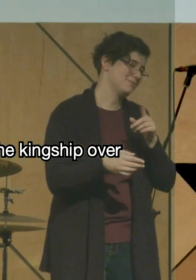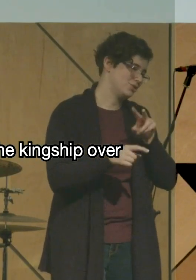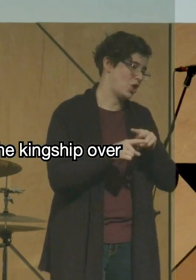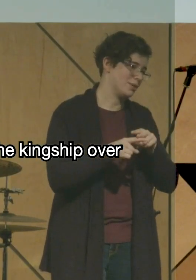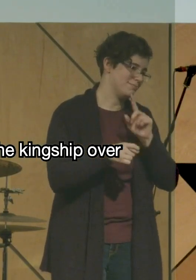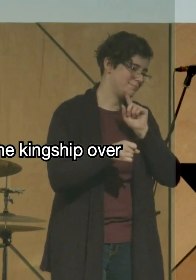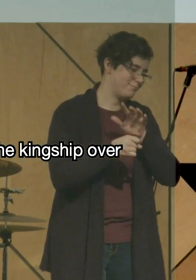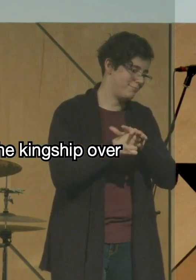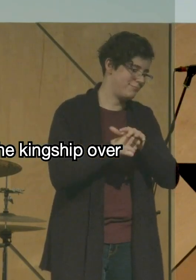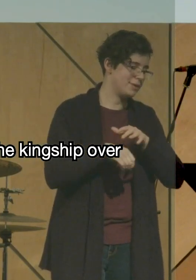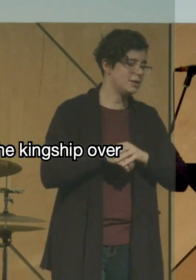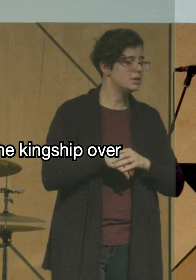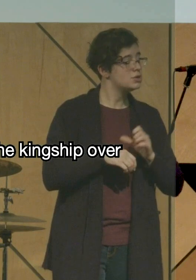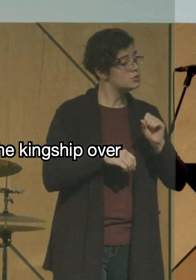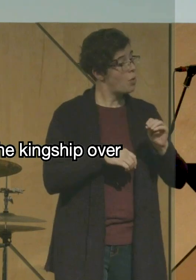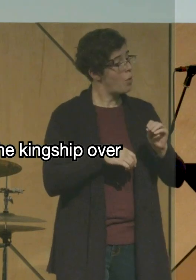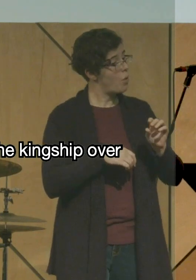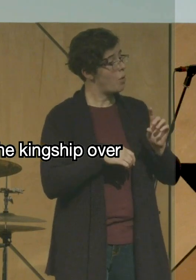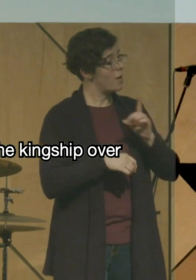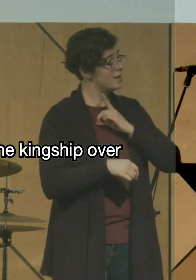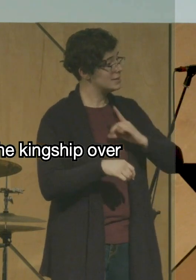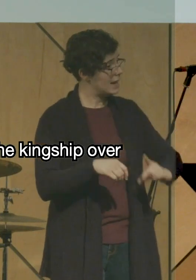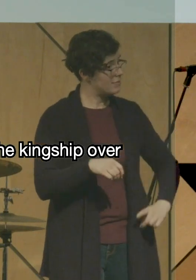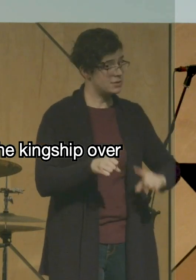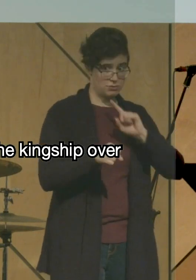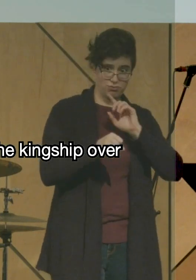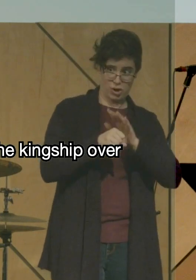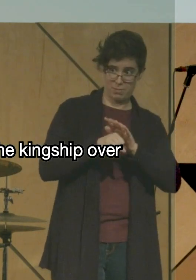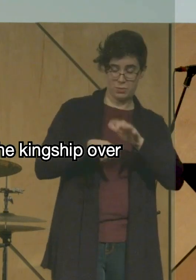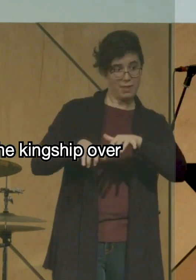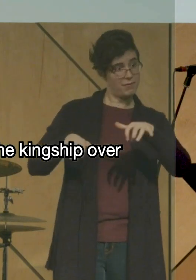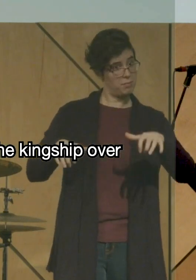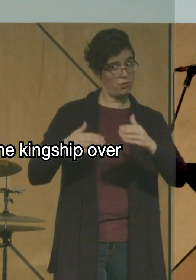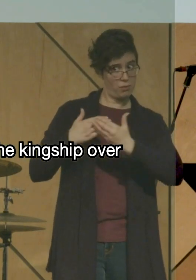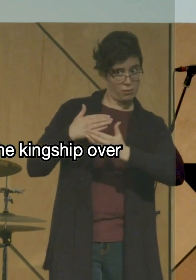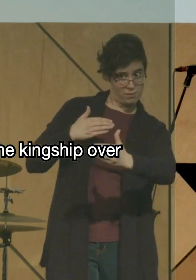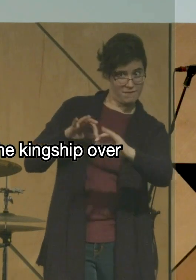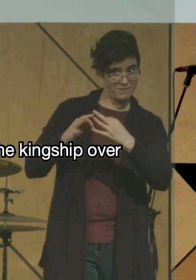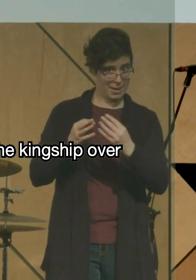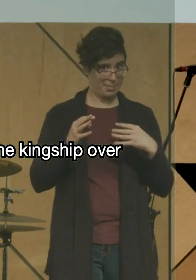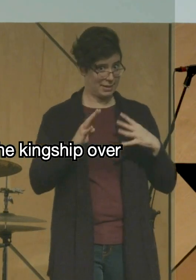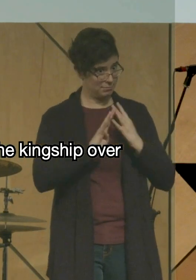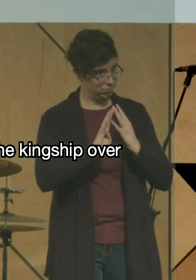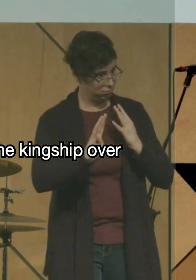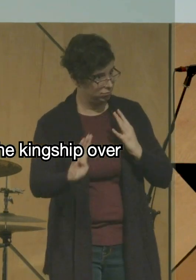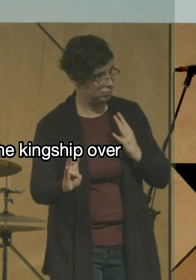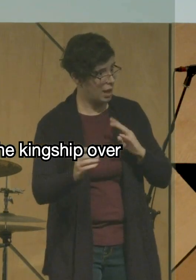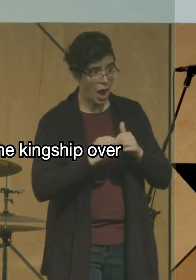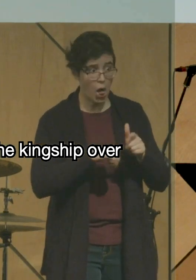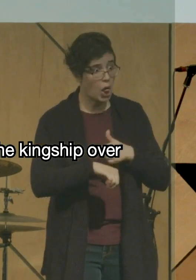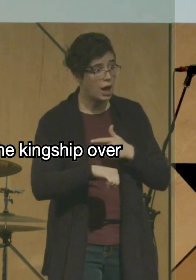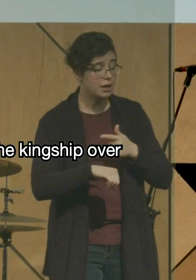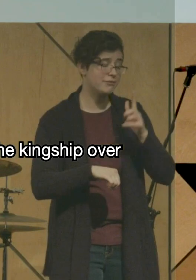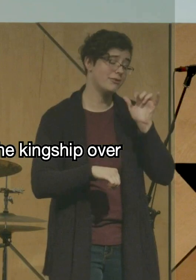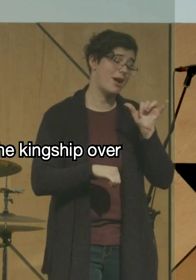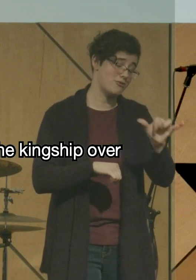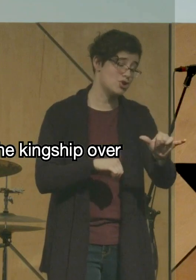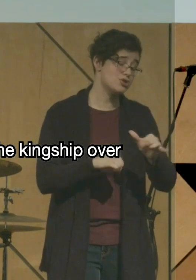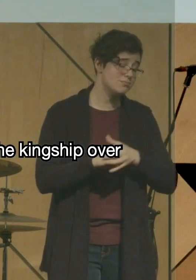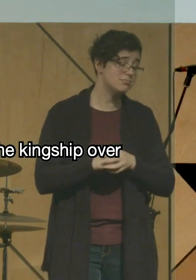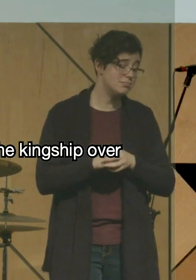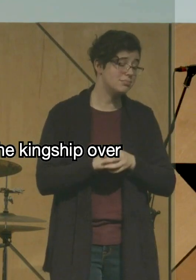salt. So David gets promised the throne over God's people for how long?